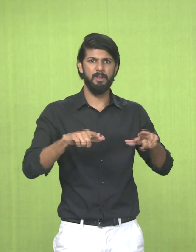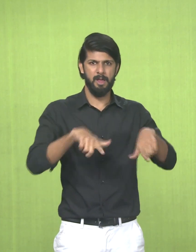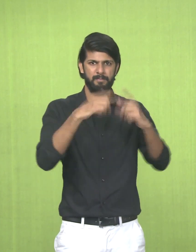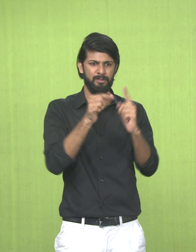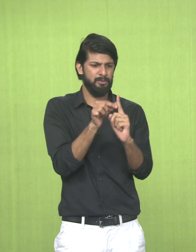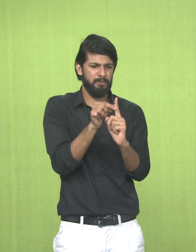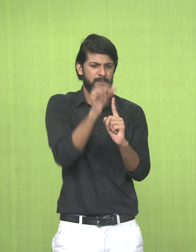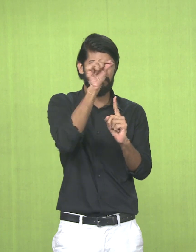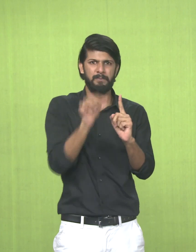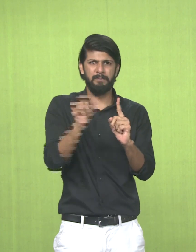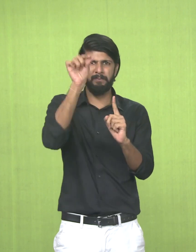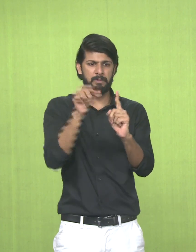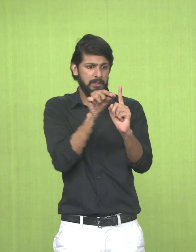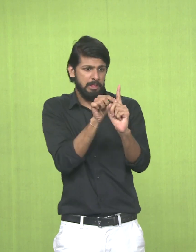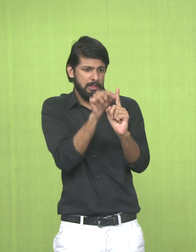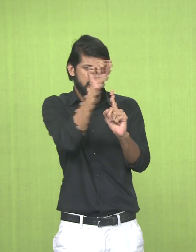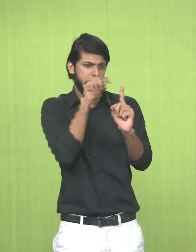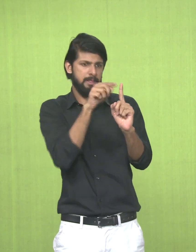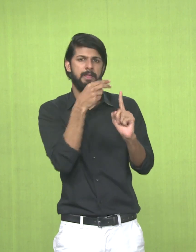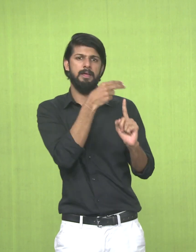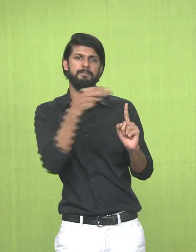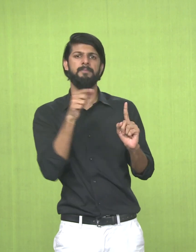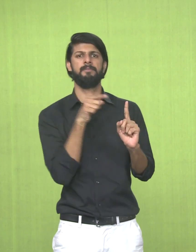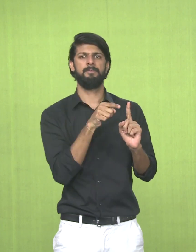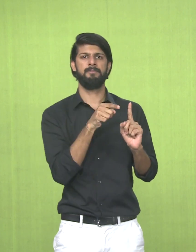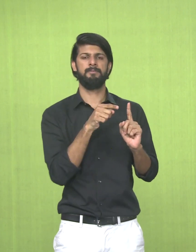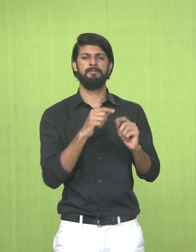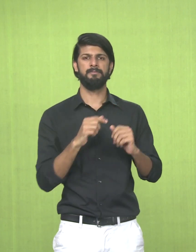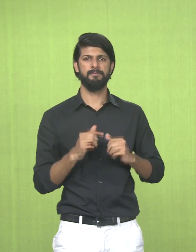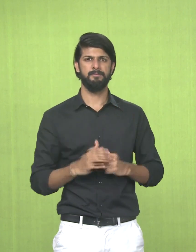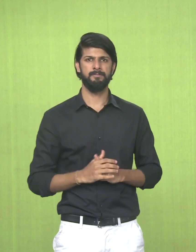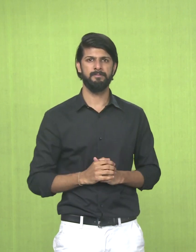stalks, the stem of the plant.